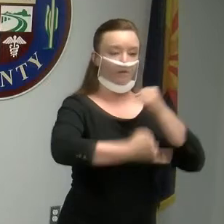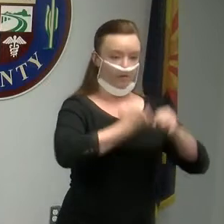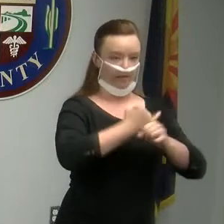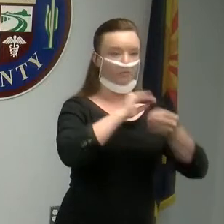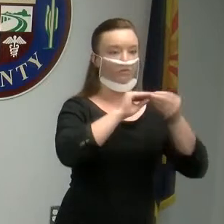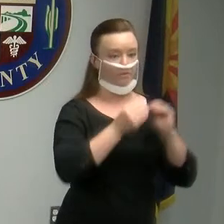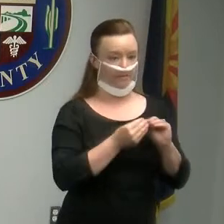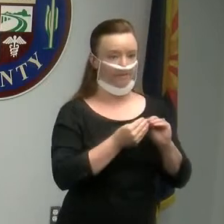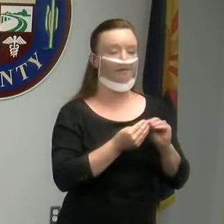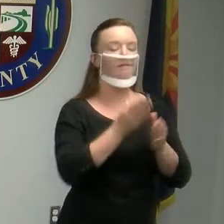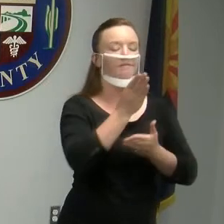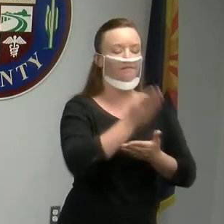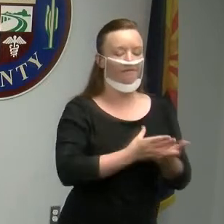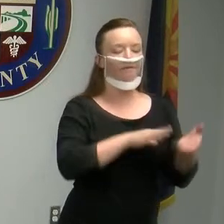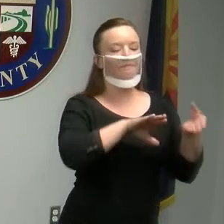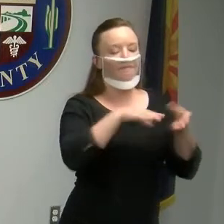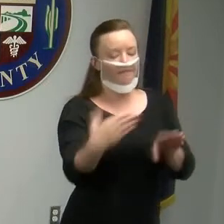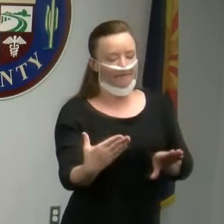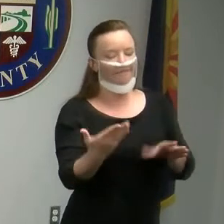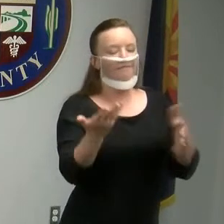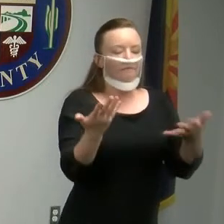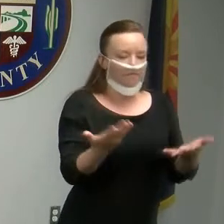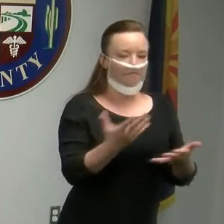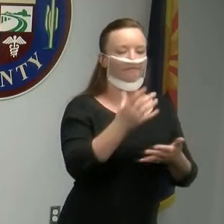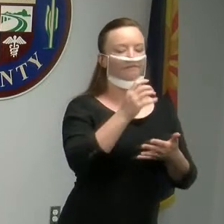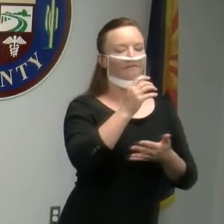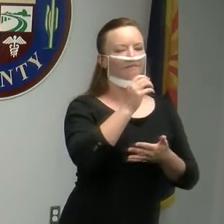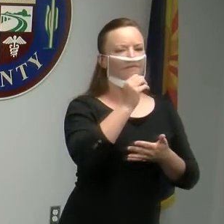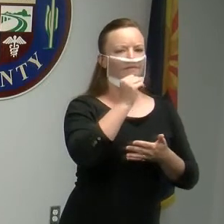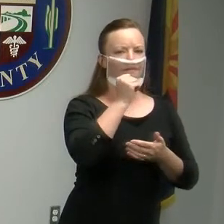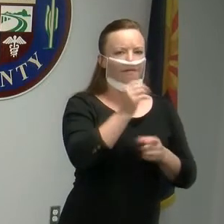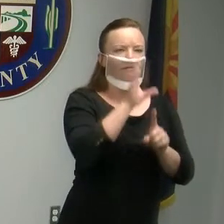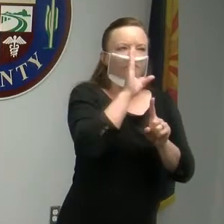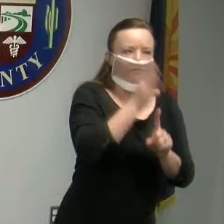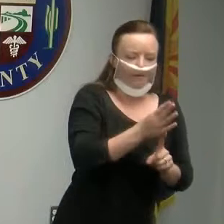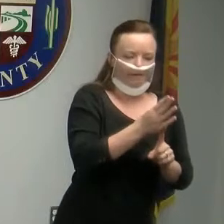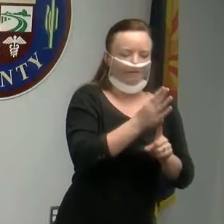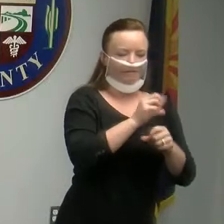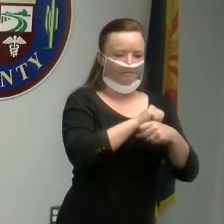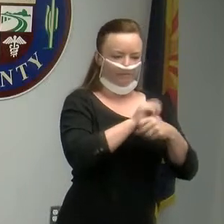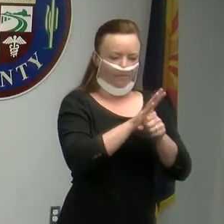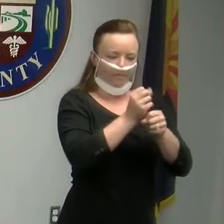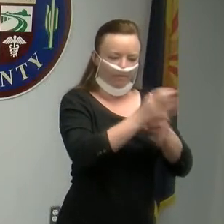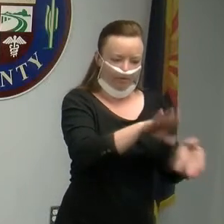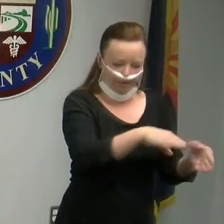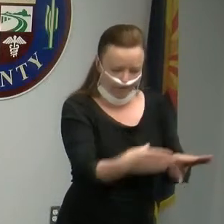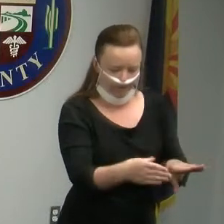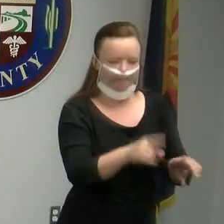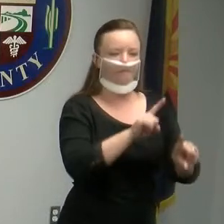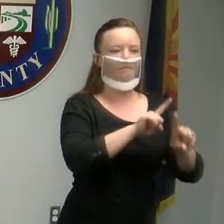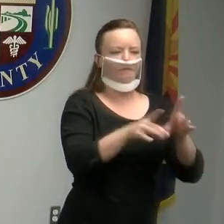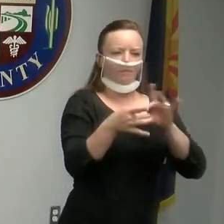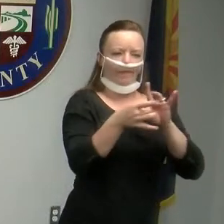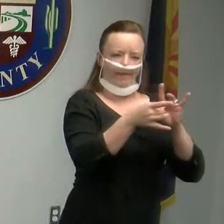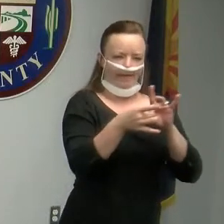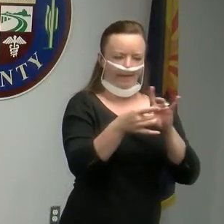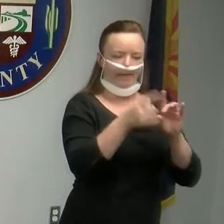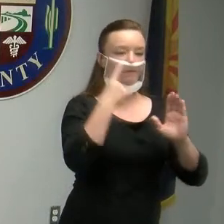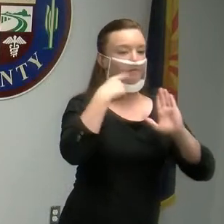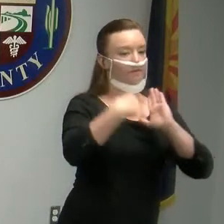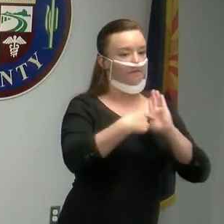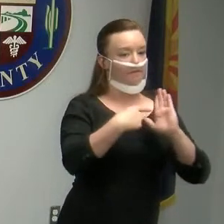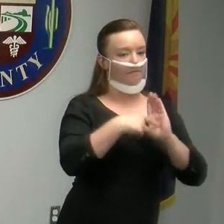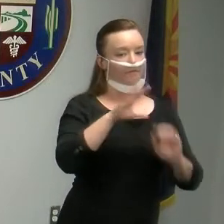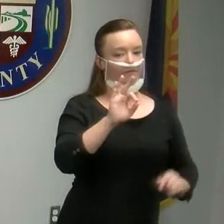to be some deaths that are indirectly due to COVID-19. For instance, as with influenza,